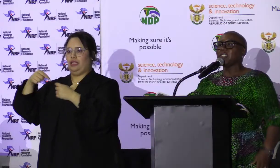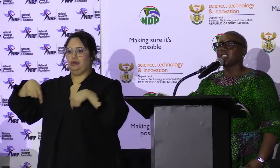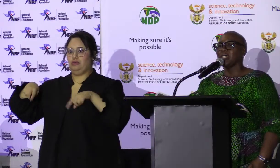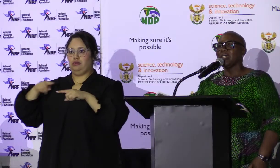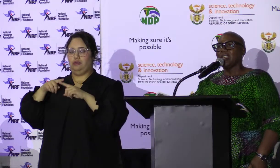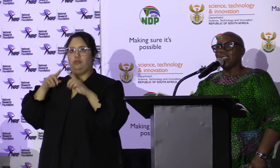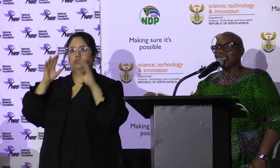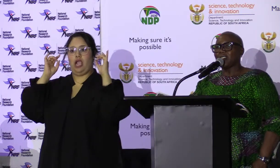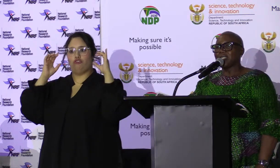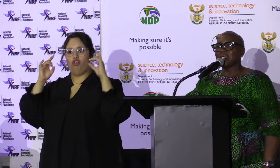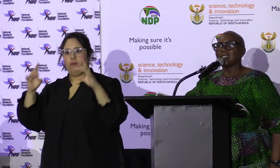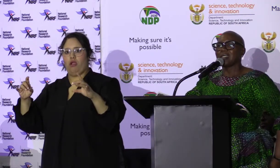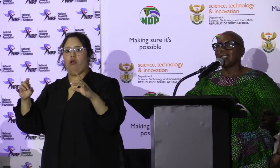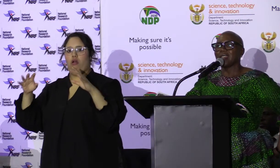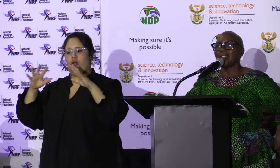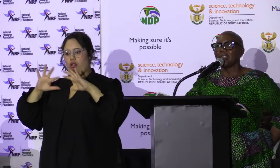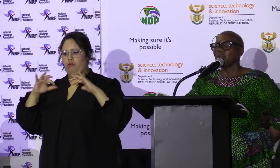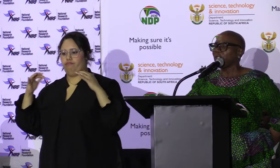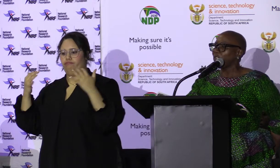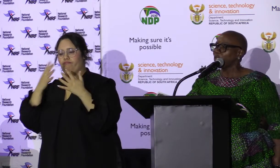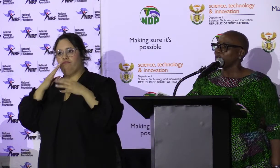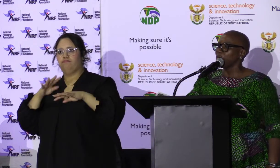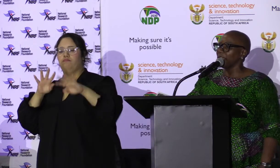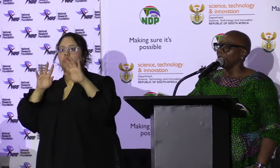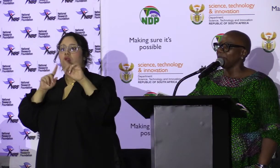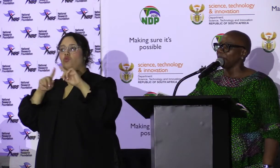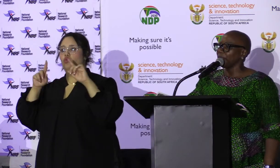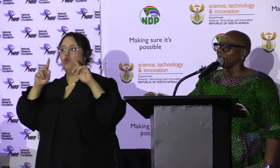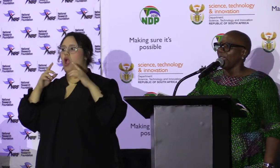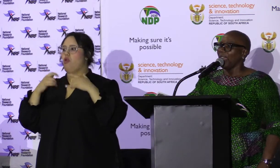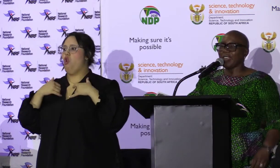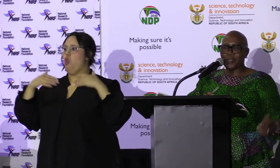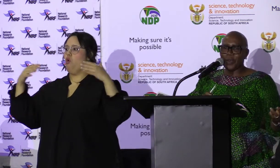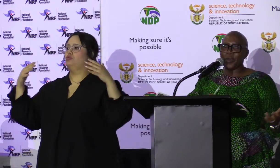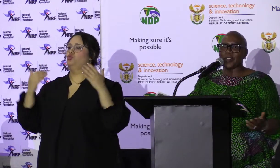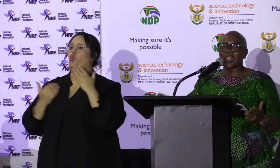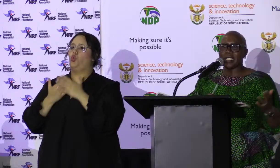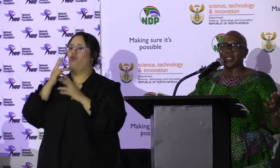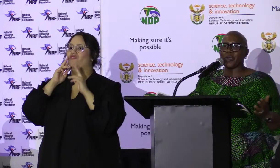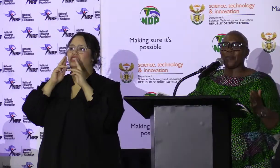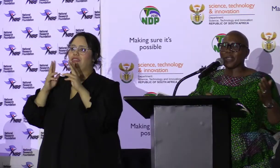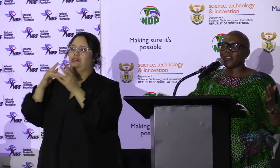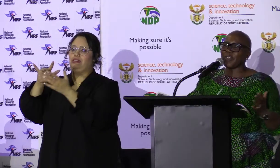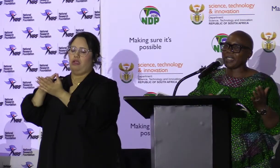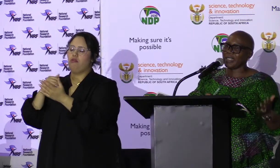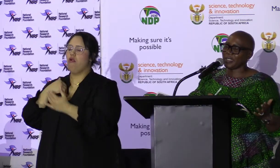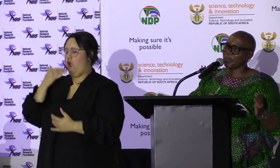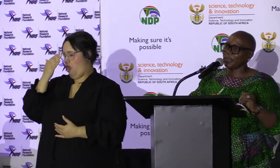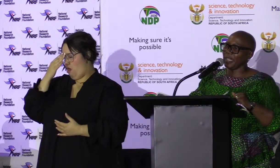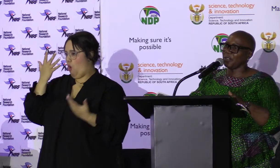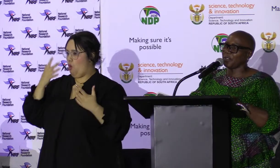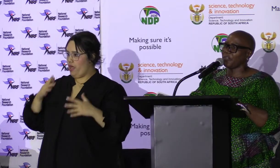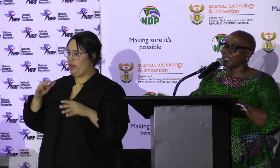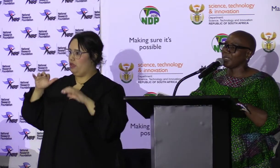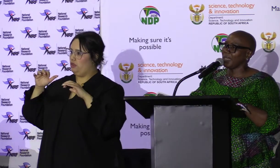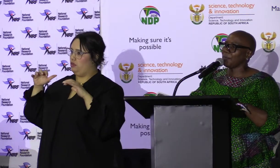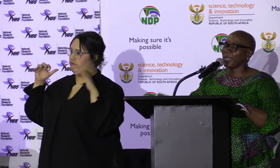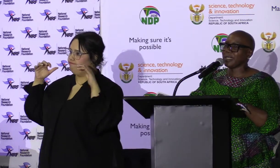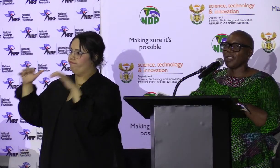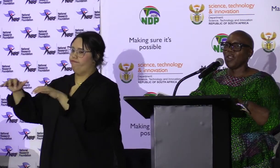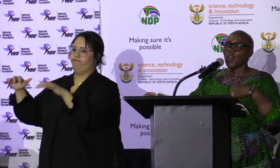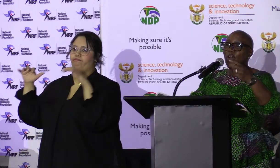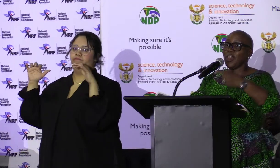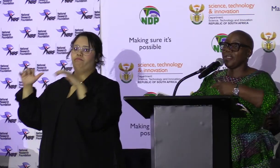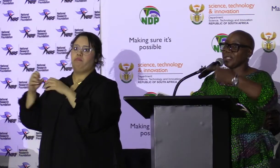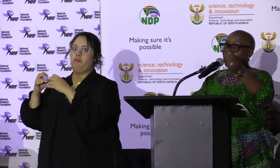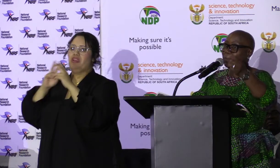astronomical observatory and the visitor center that we have launched today. I know already you are being flooded with a lot of visitors,